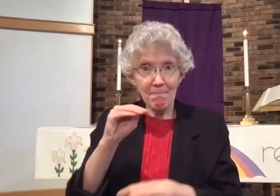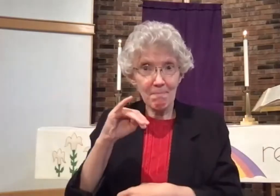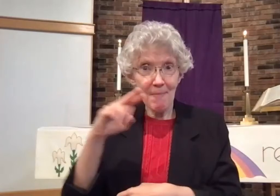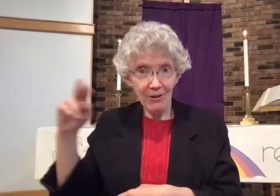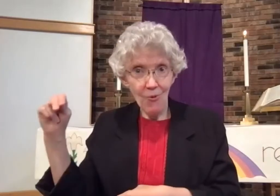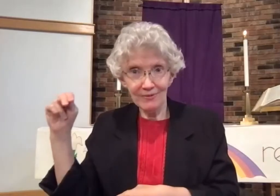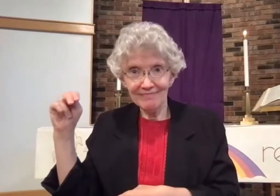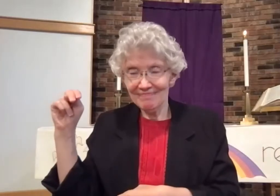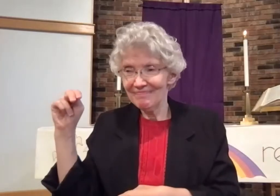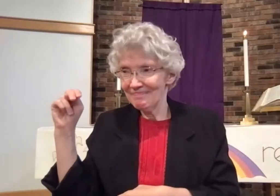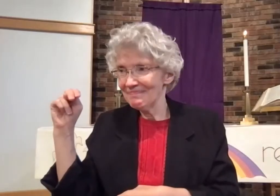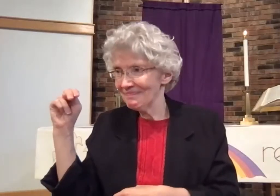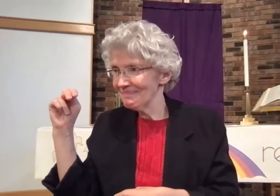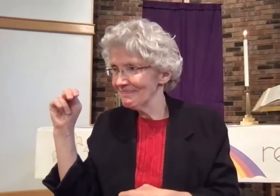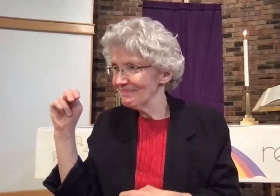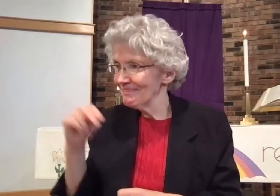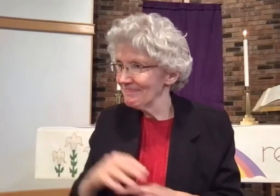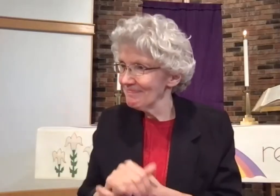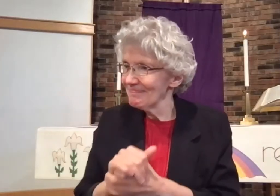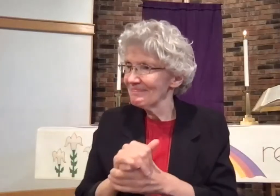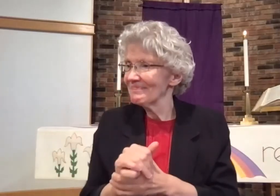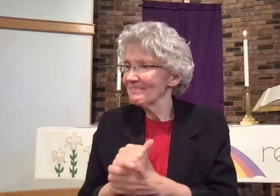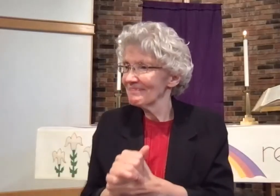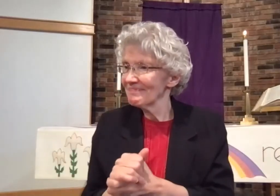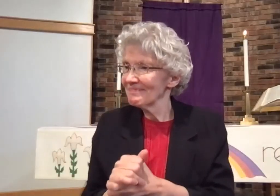So as the world looks at Minnesota, I hope that they're able to learn something from us.